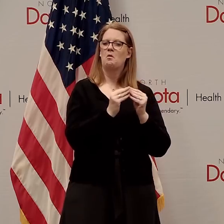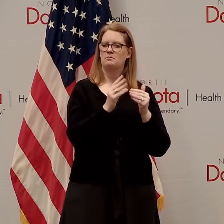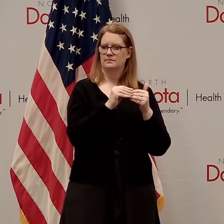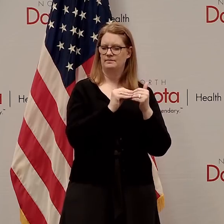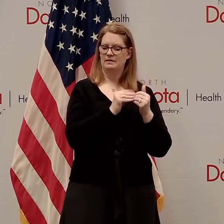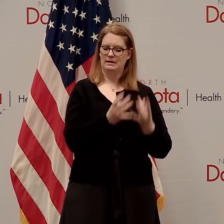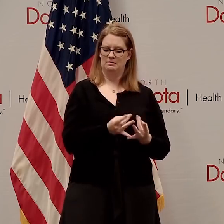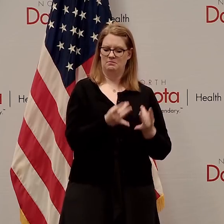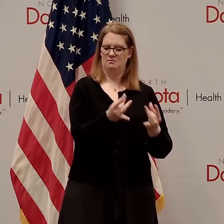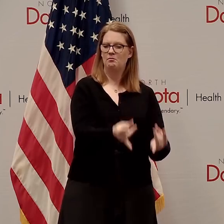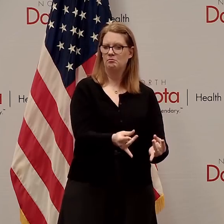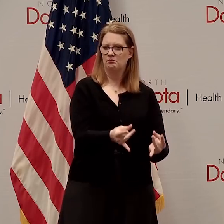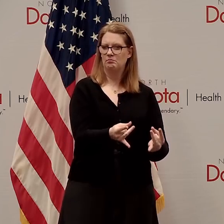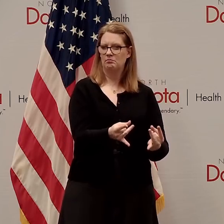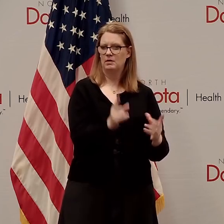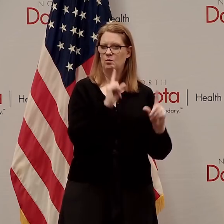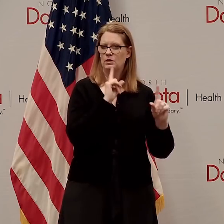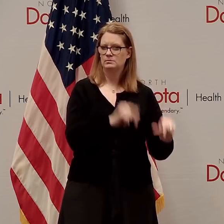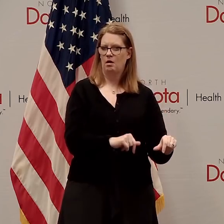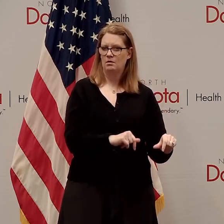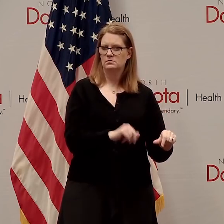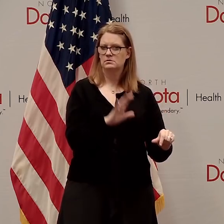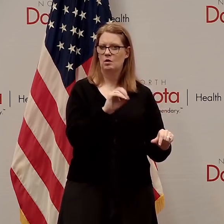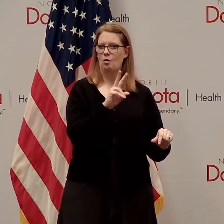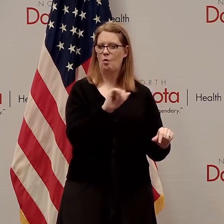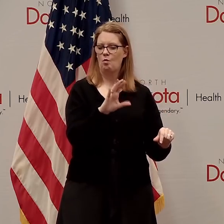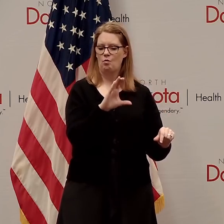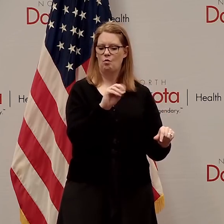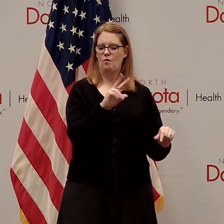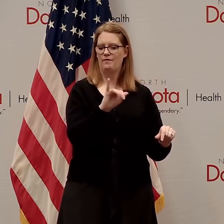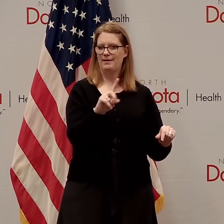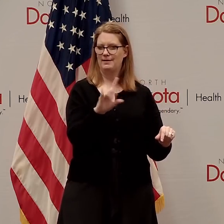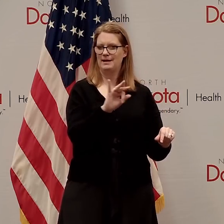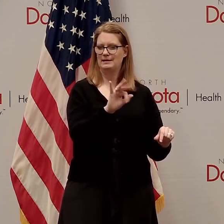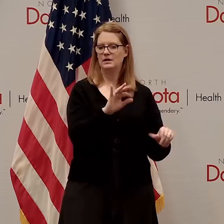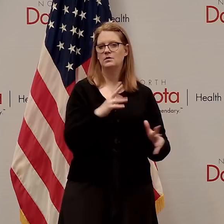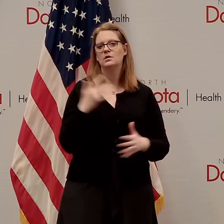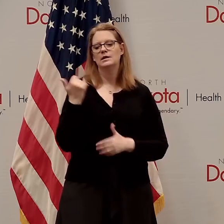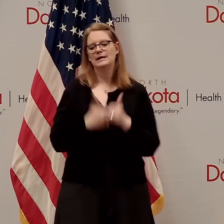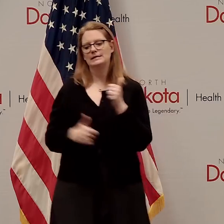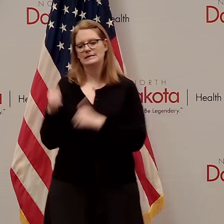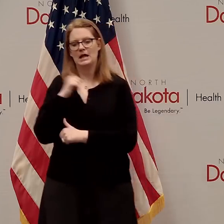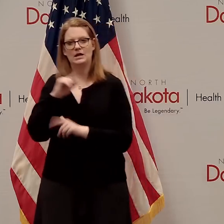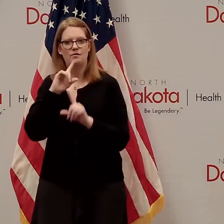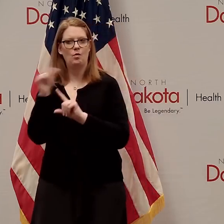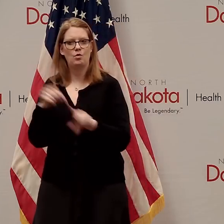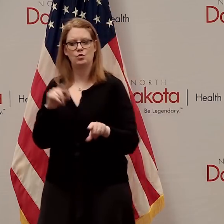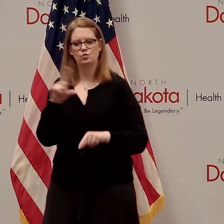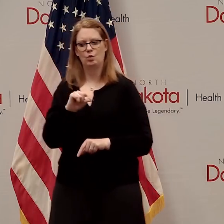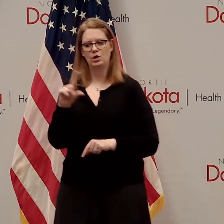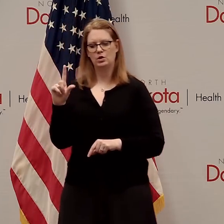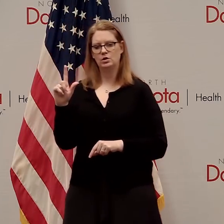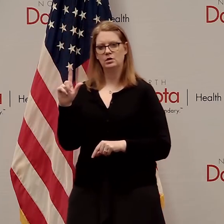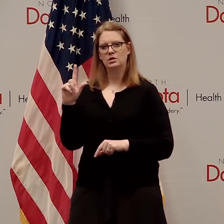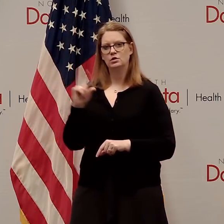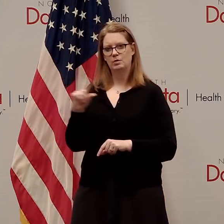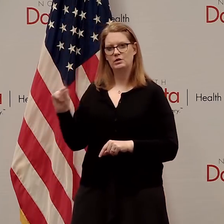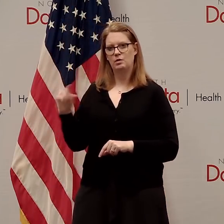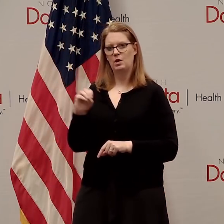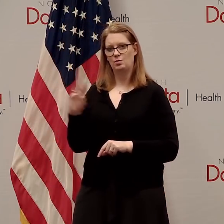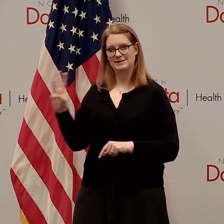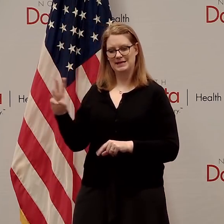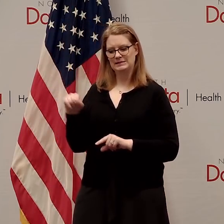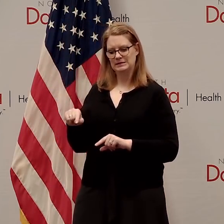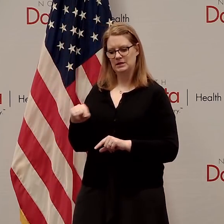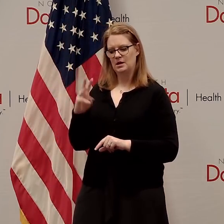effective in our response to COVID-19. But that Executive Order 2026 was different because on March 19th, we announced